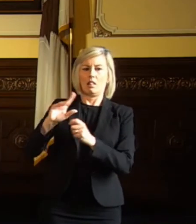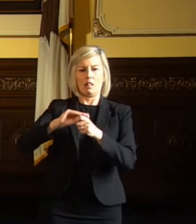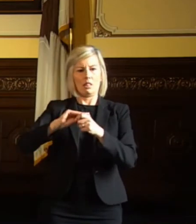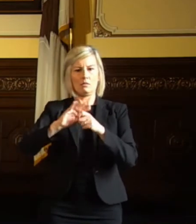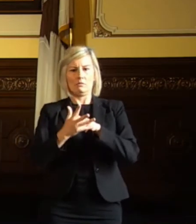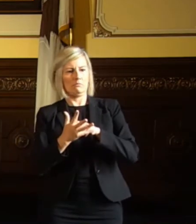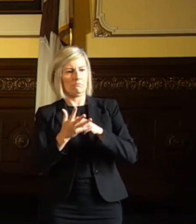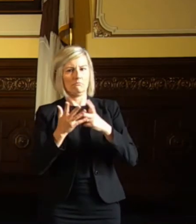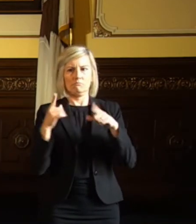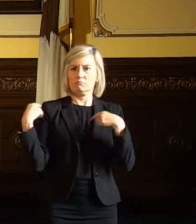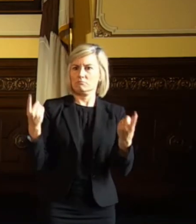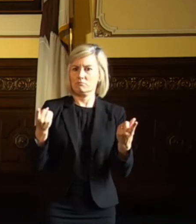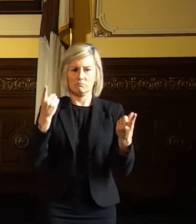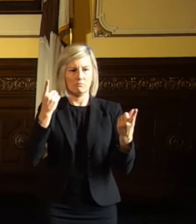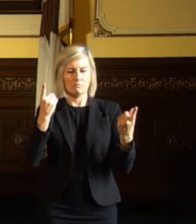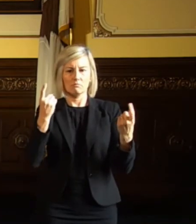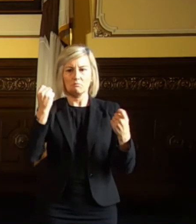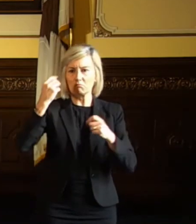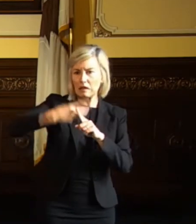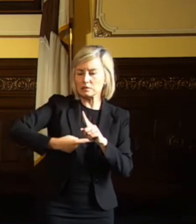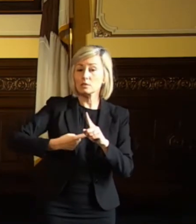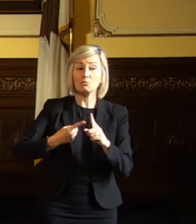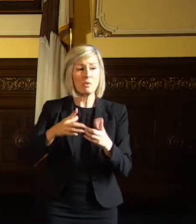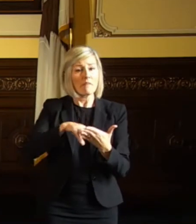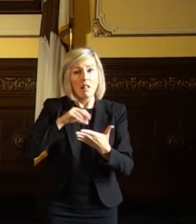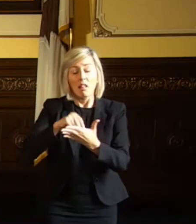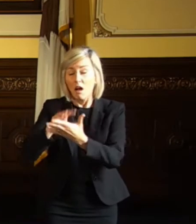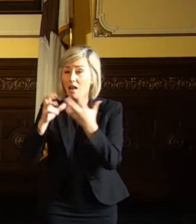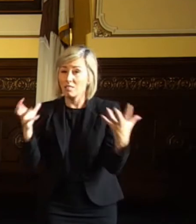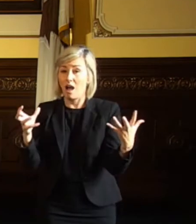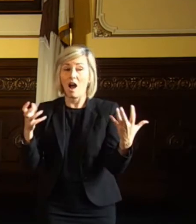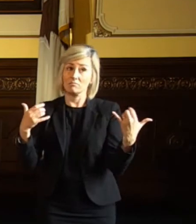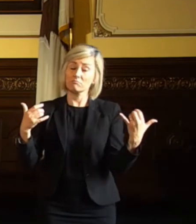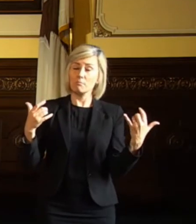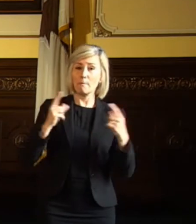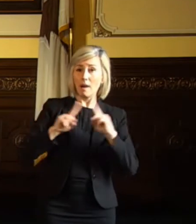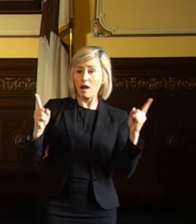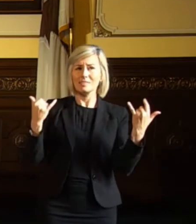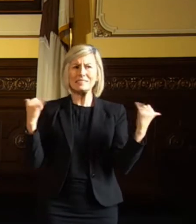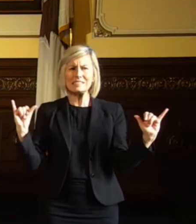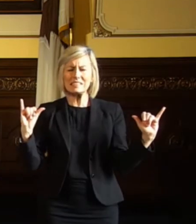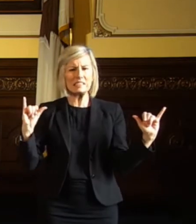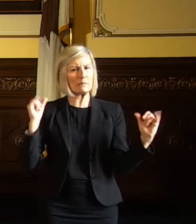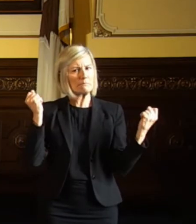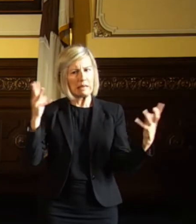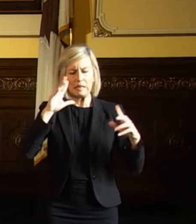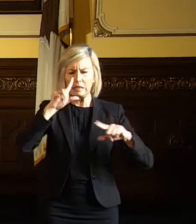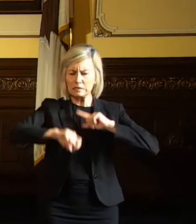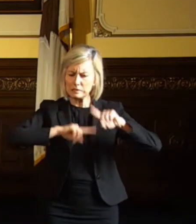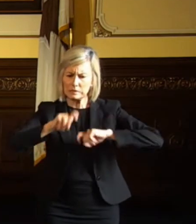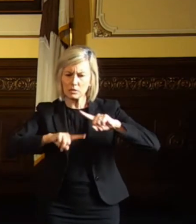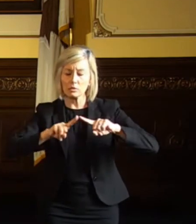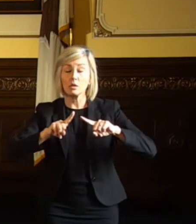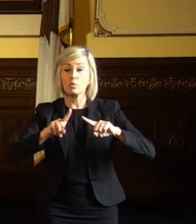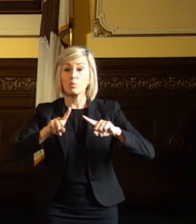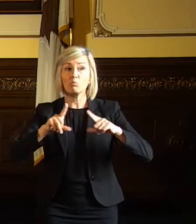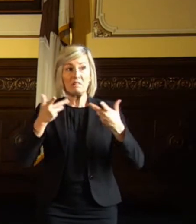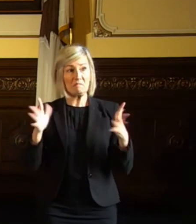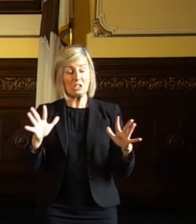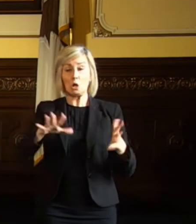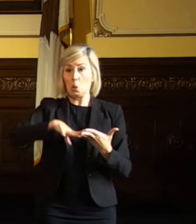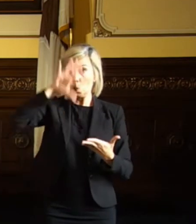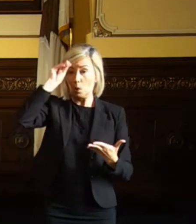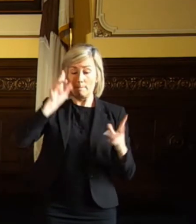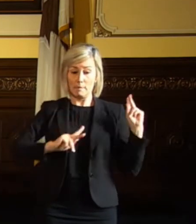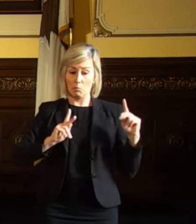now, and we have learned a lot, but there are still unanswered questions. We have learned that people infected with the